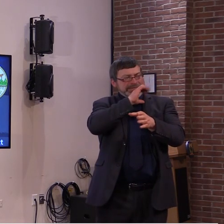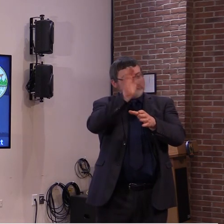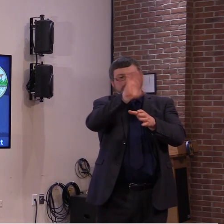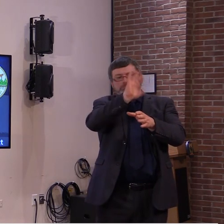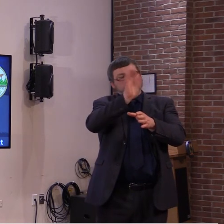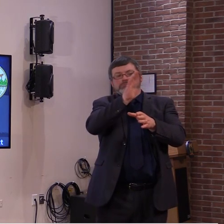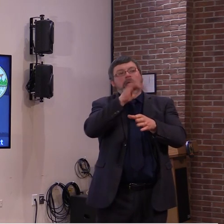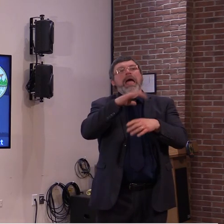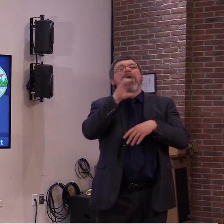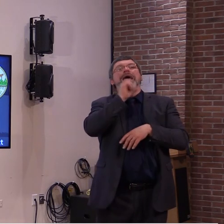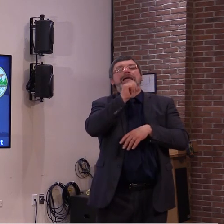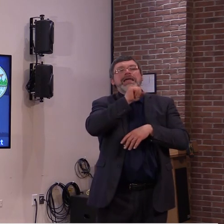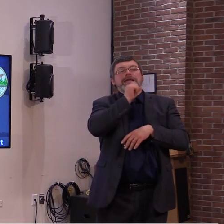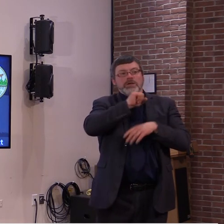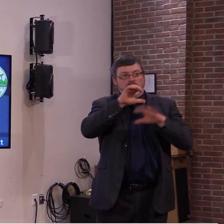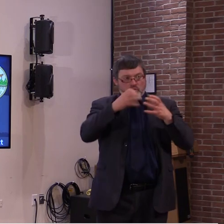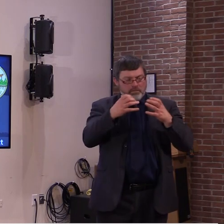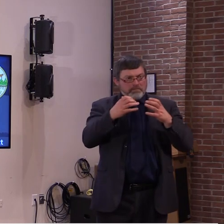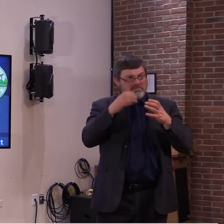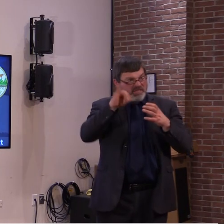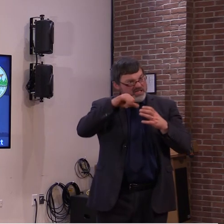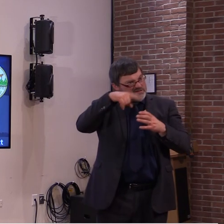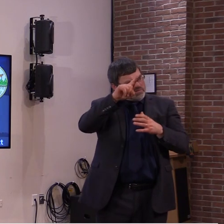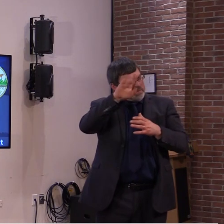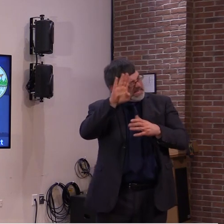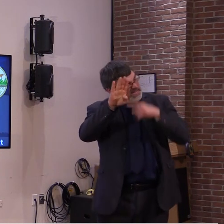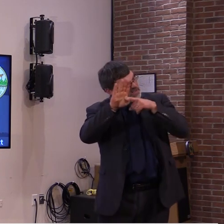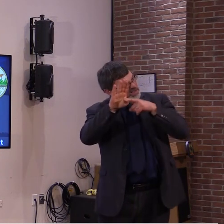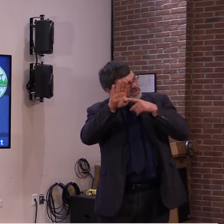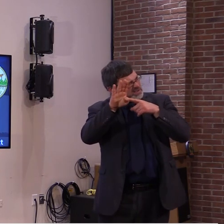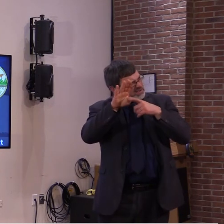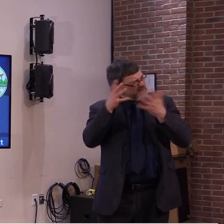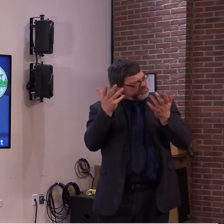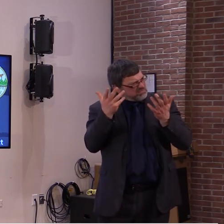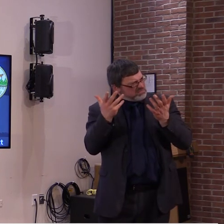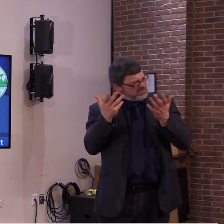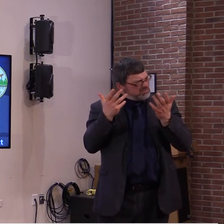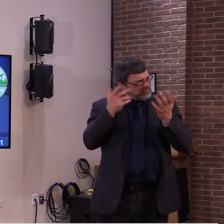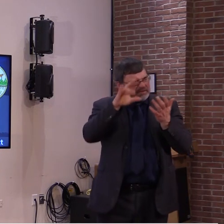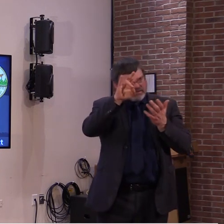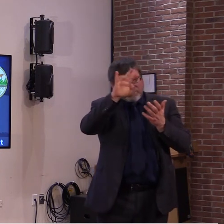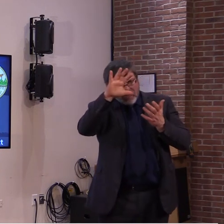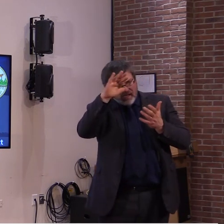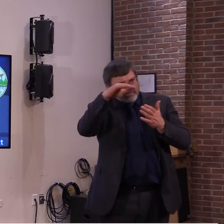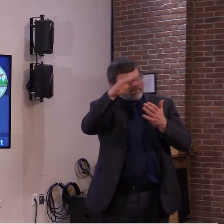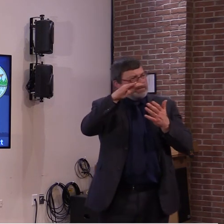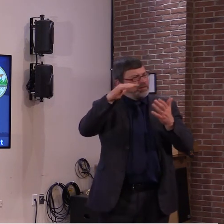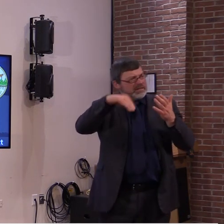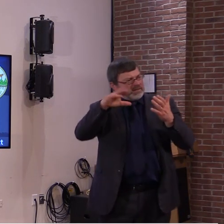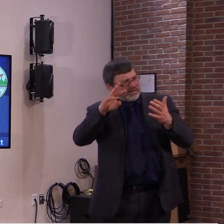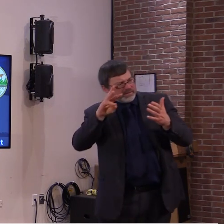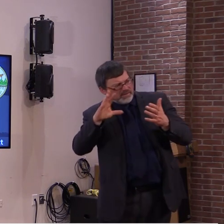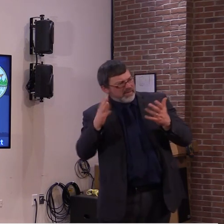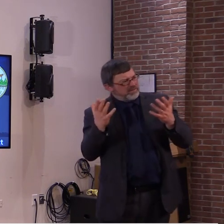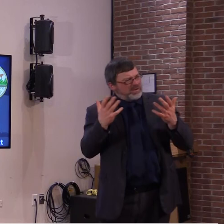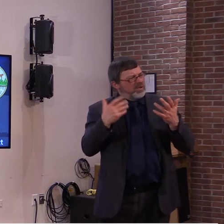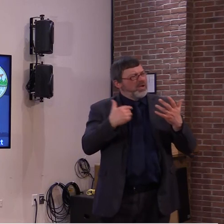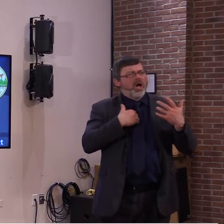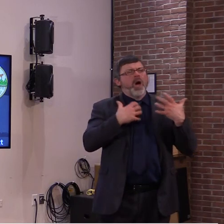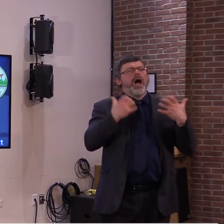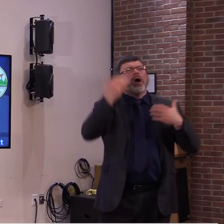week, vaccines were going to need to go over those in group 1B. Yeah, we're not using the 1B.